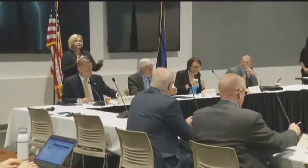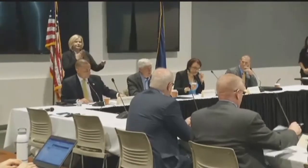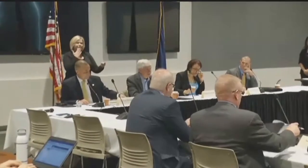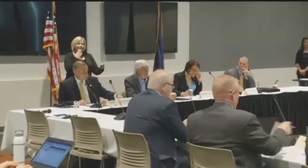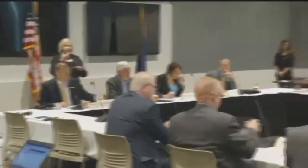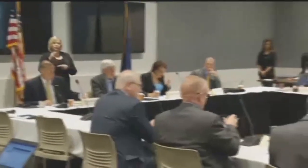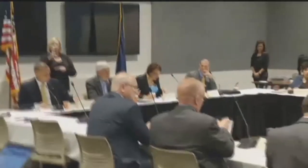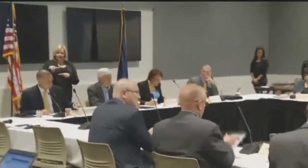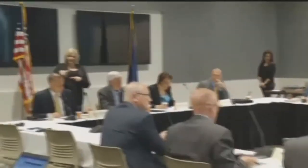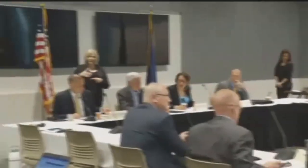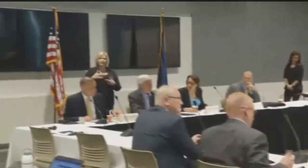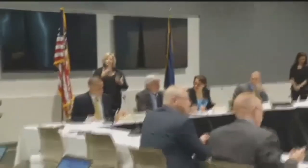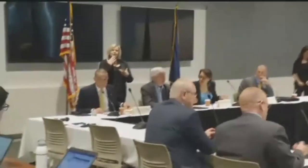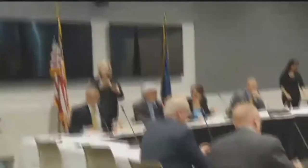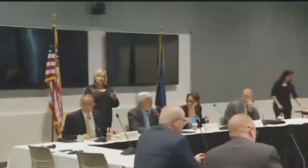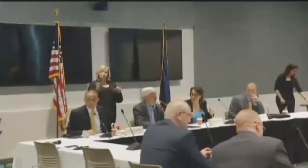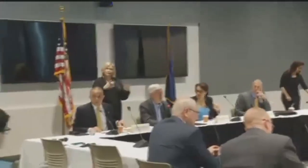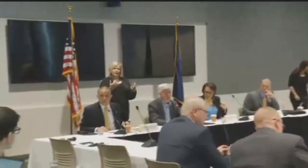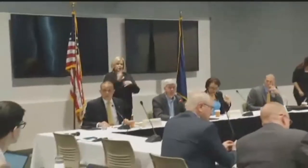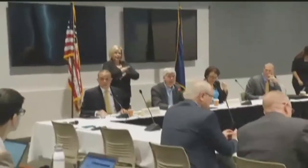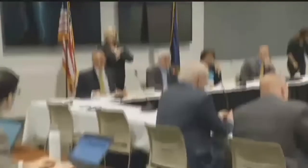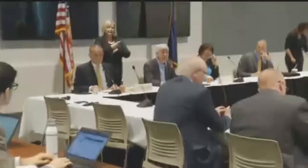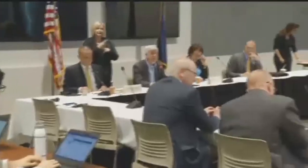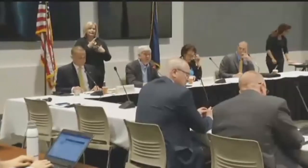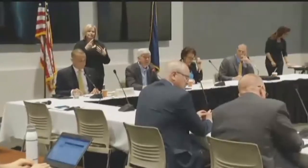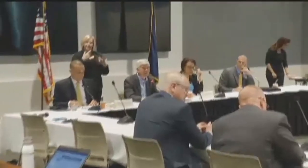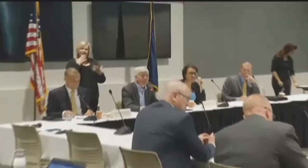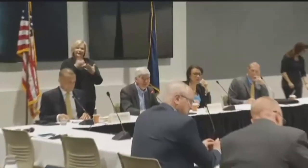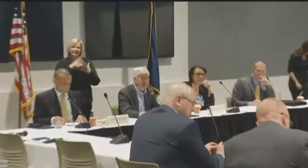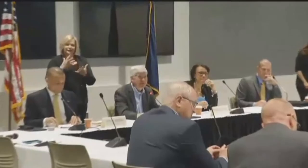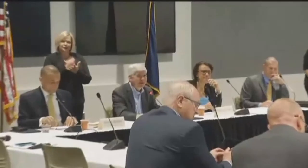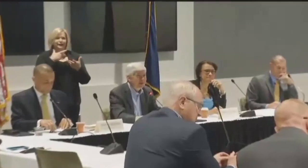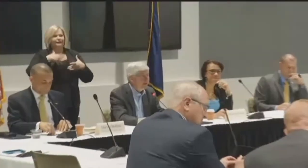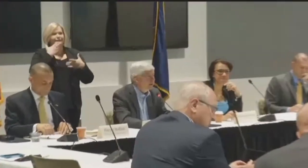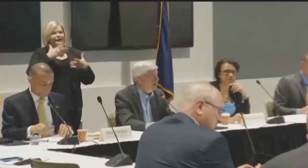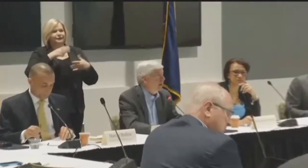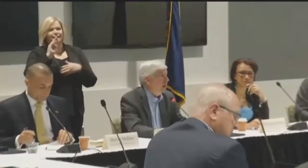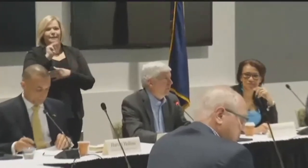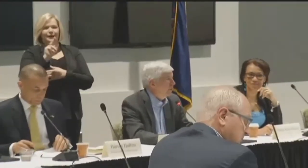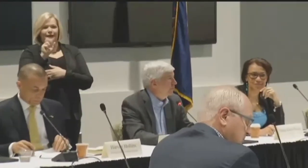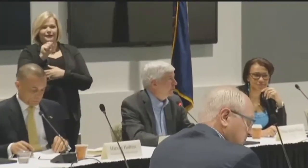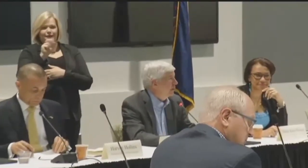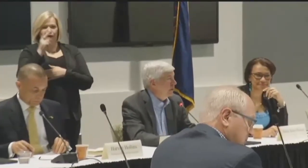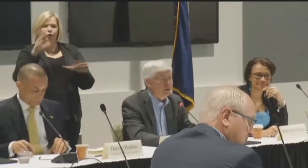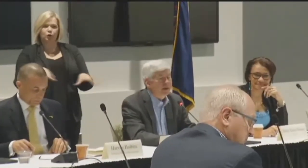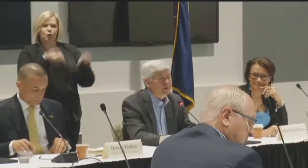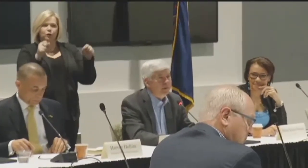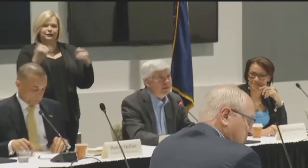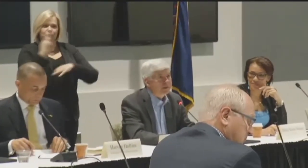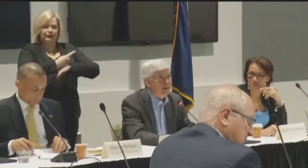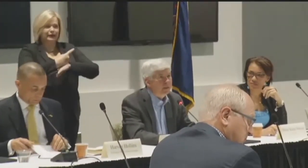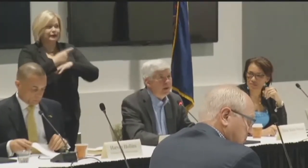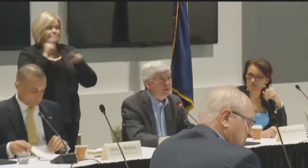thank you, Harvey. It's good to be with you today. I appreciate the opportunity, and I thank Michigan State for hosting us today. I look forward to a lot